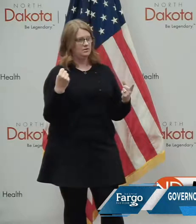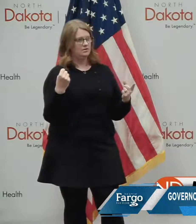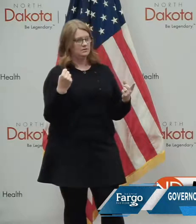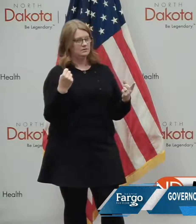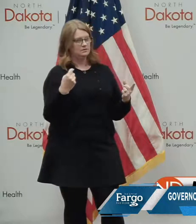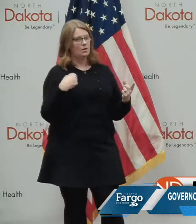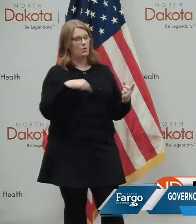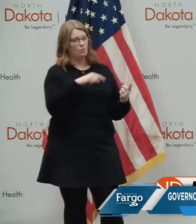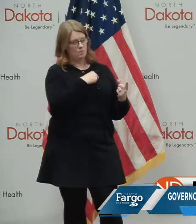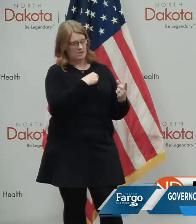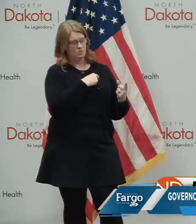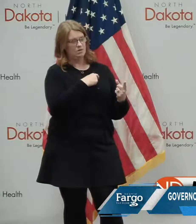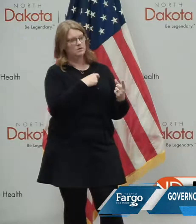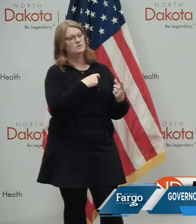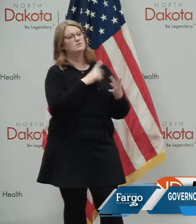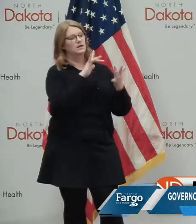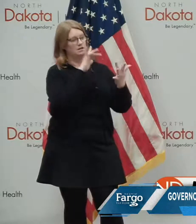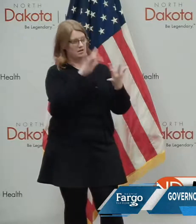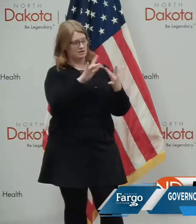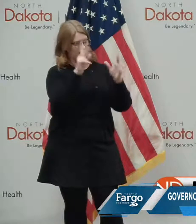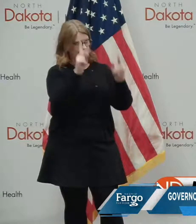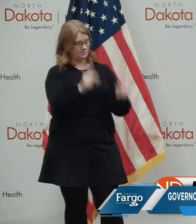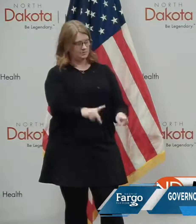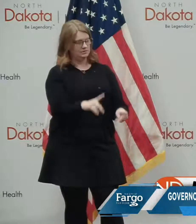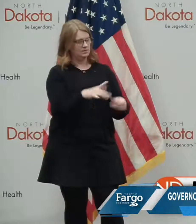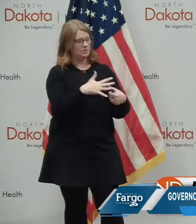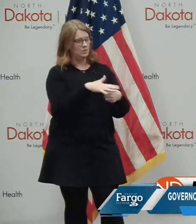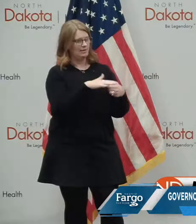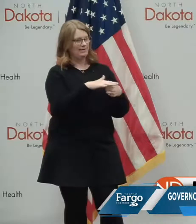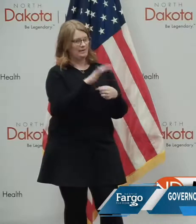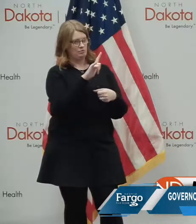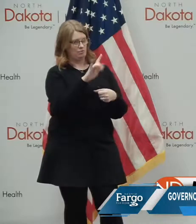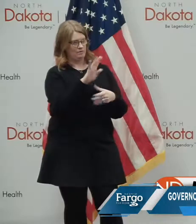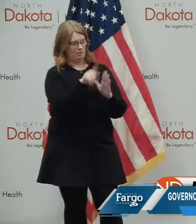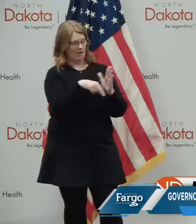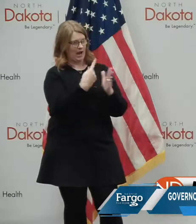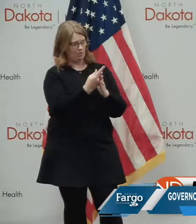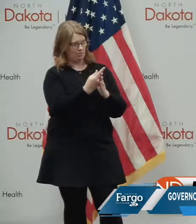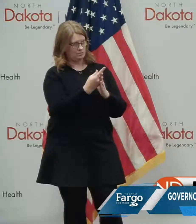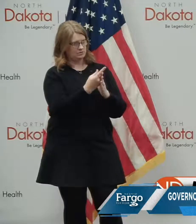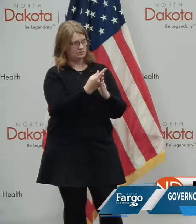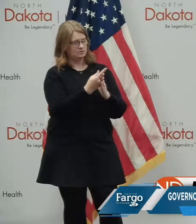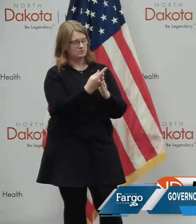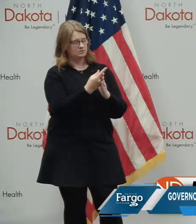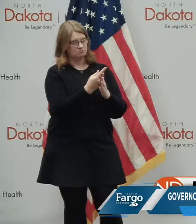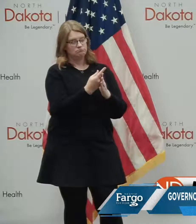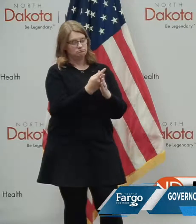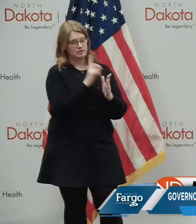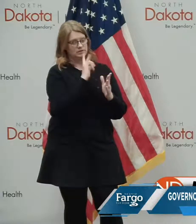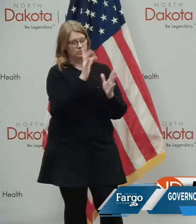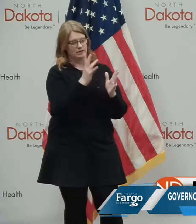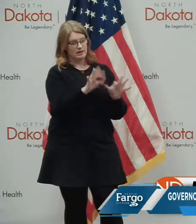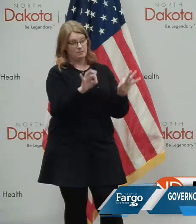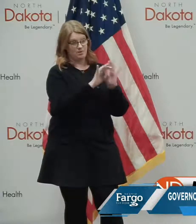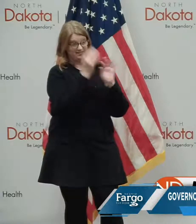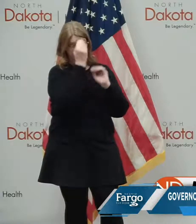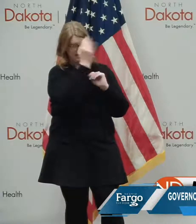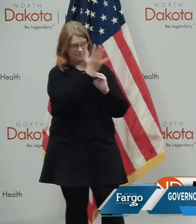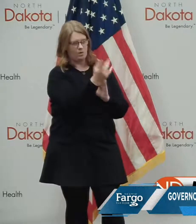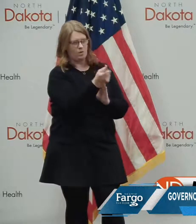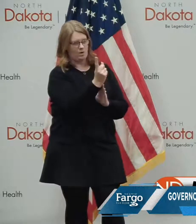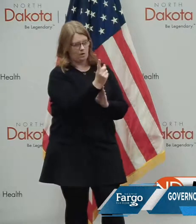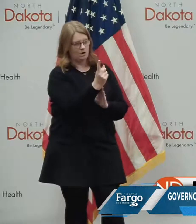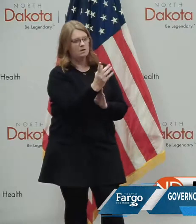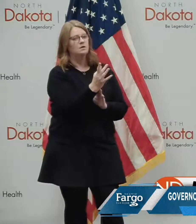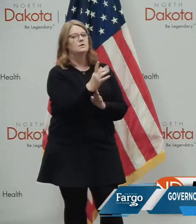up with that individual. We contact them within 24 hours, and that's because it is important to notify them right away, make